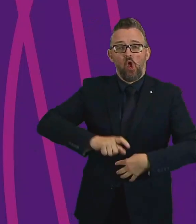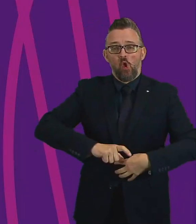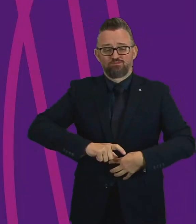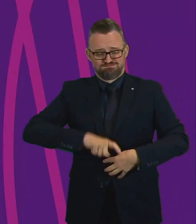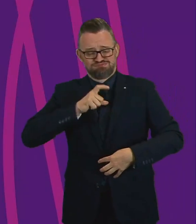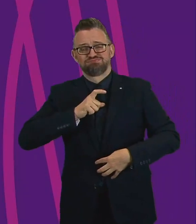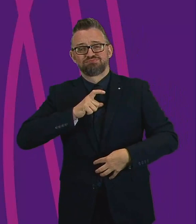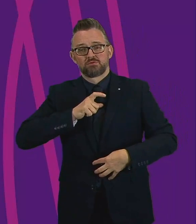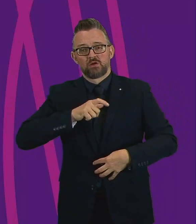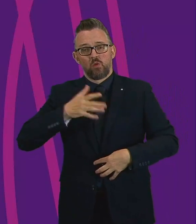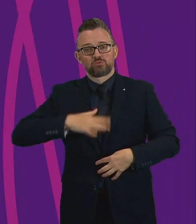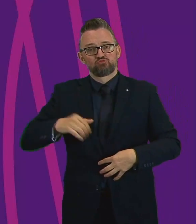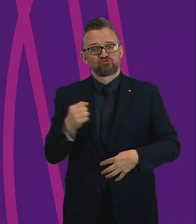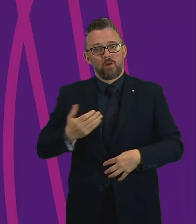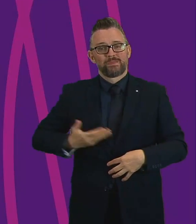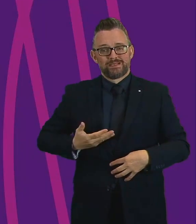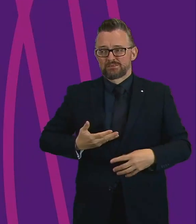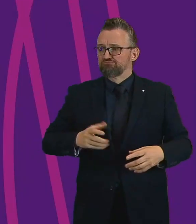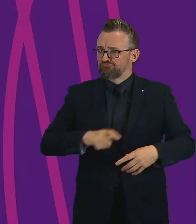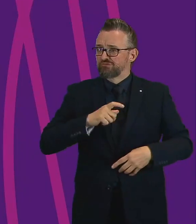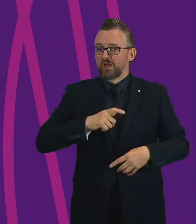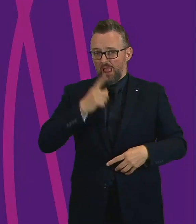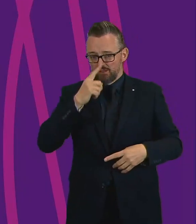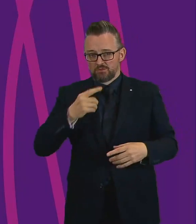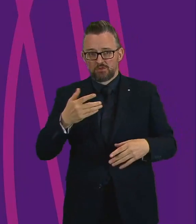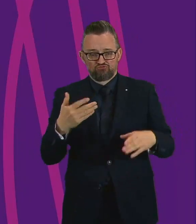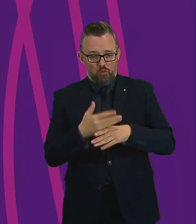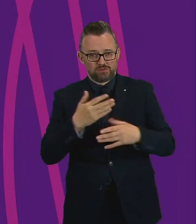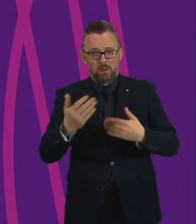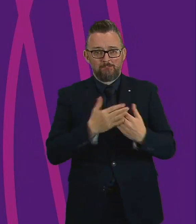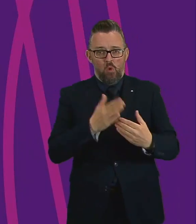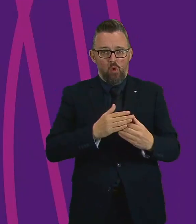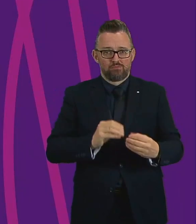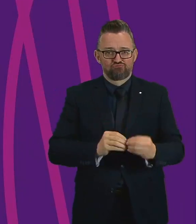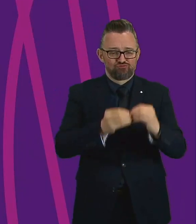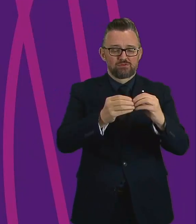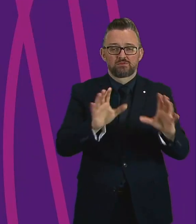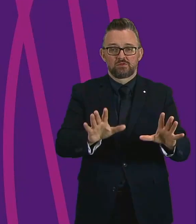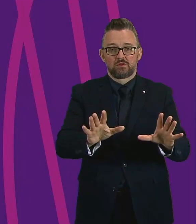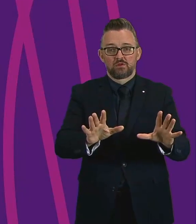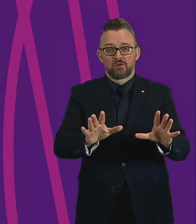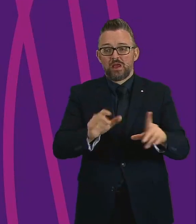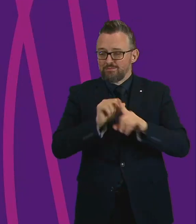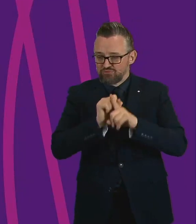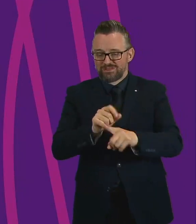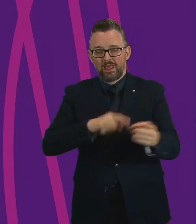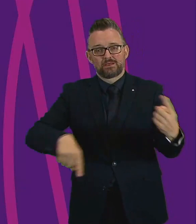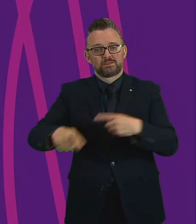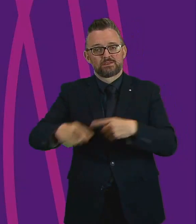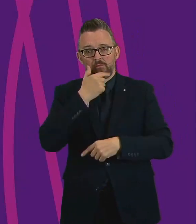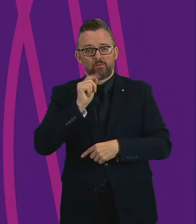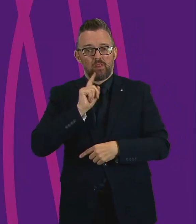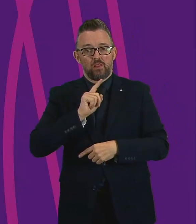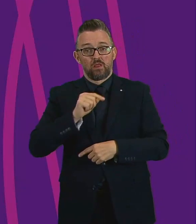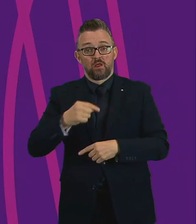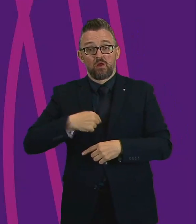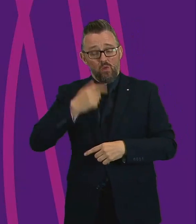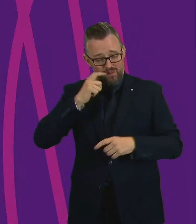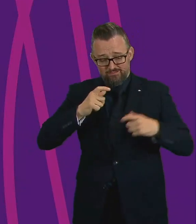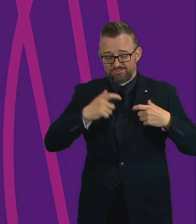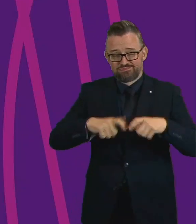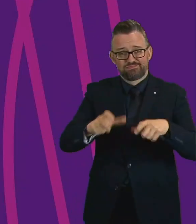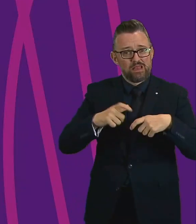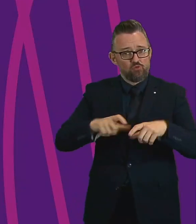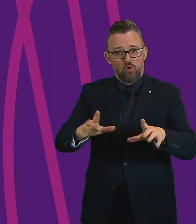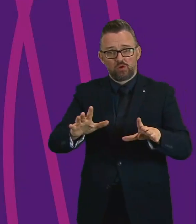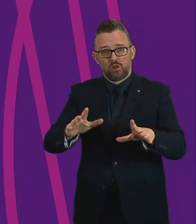support Scottish businesses to create jobs and protect livelihoods. We will do what we can, but I want to be